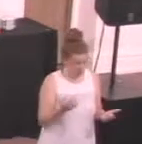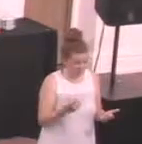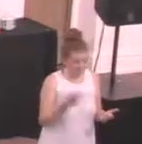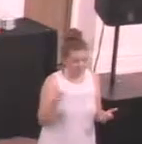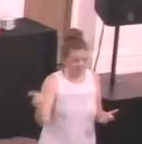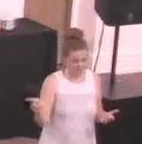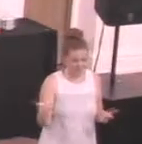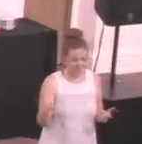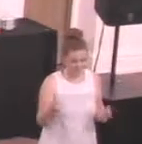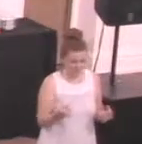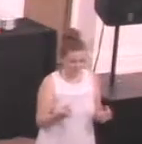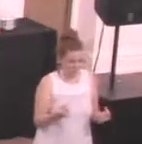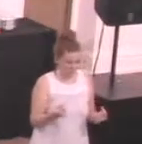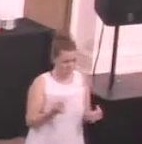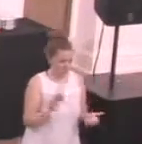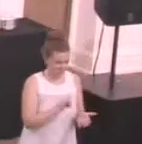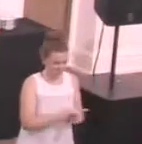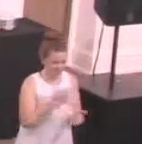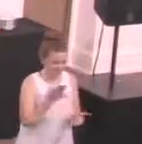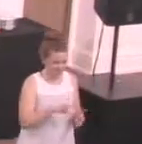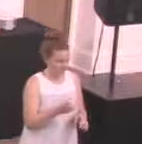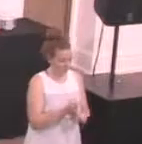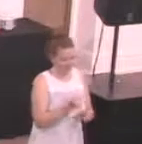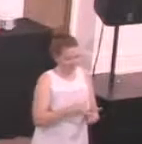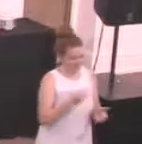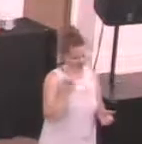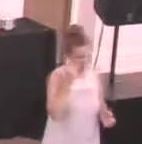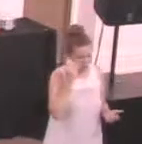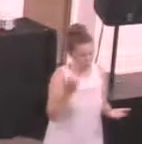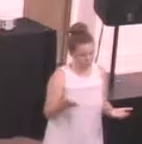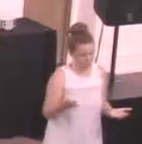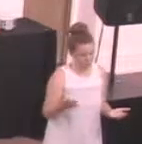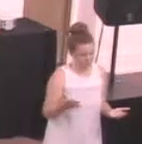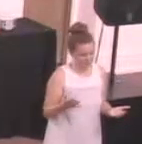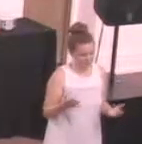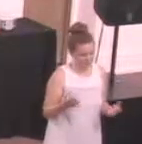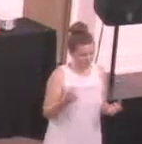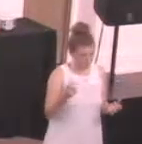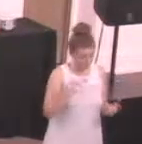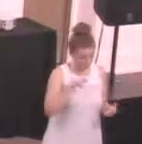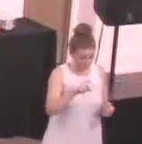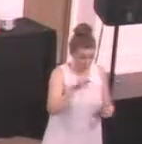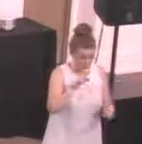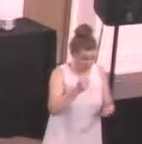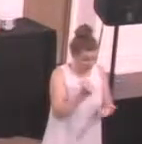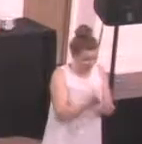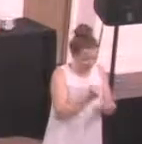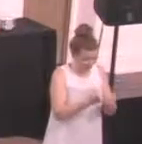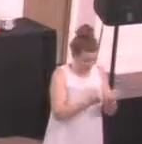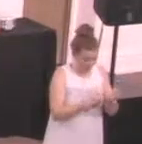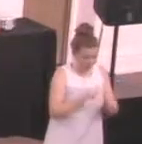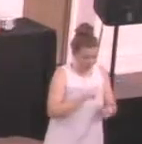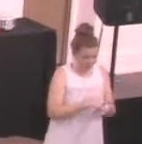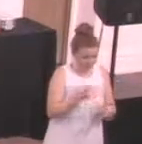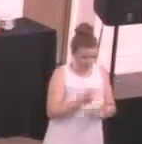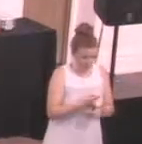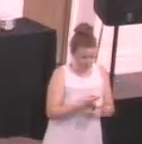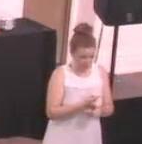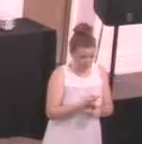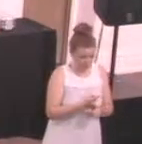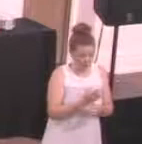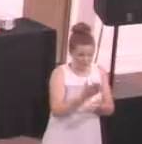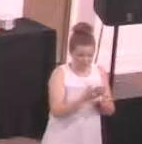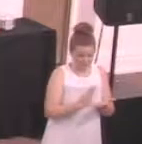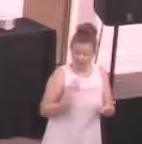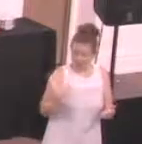do what we can't do. Right? So aren't we supposed to help support that? Yes, that's part